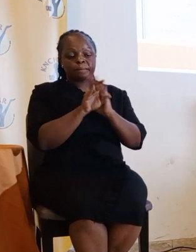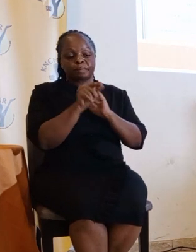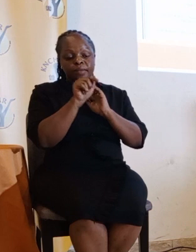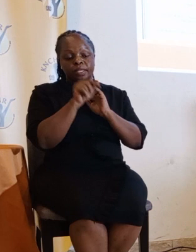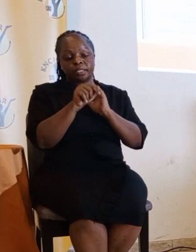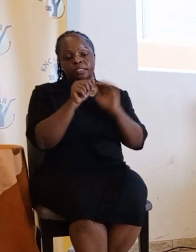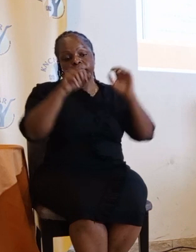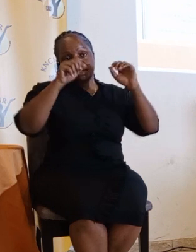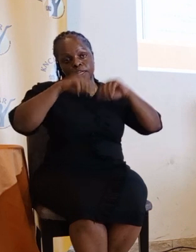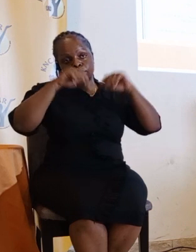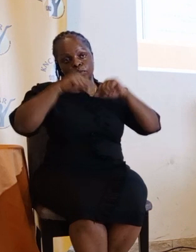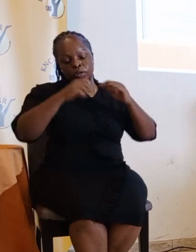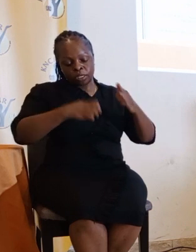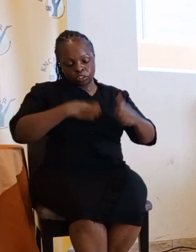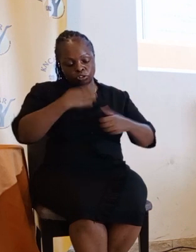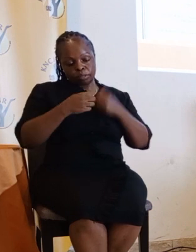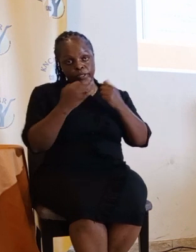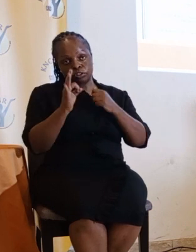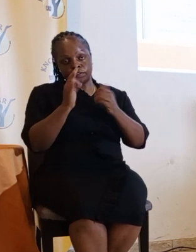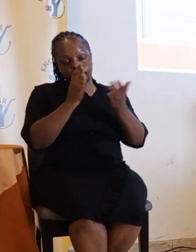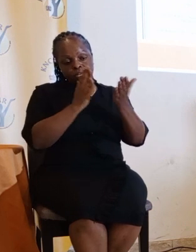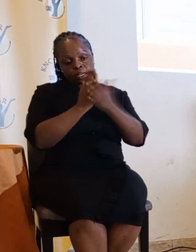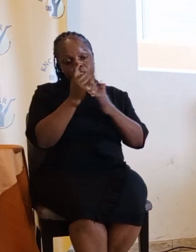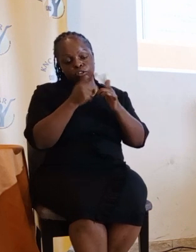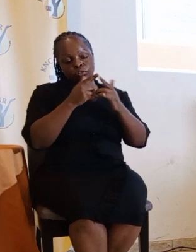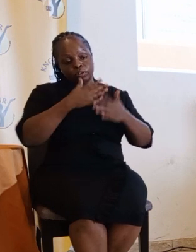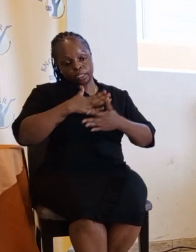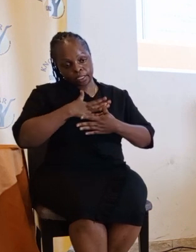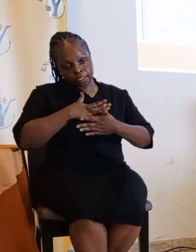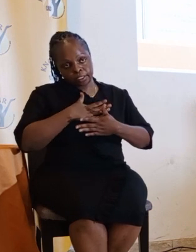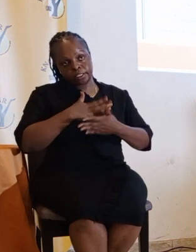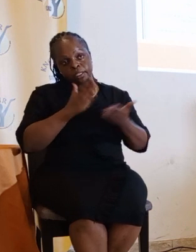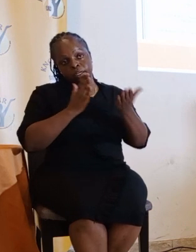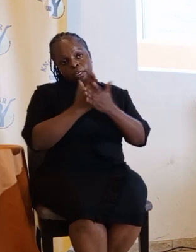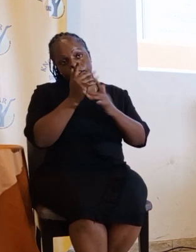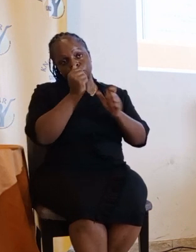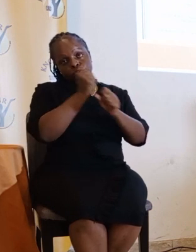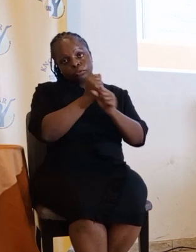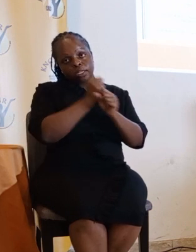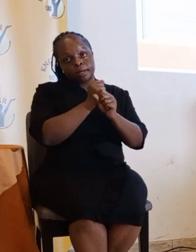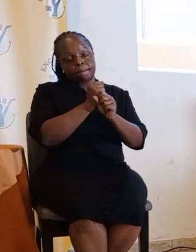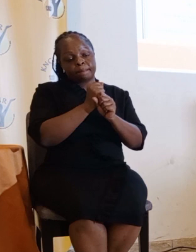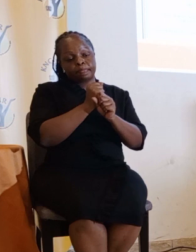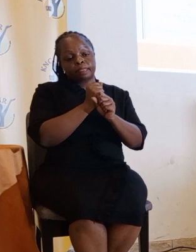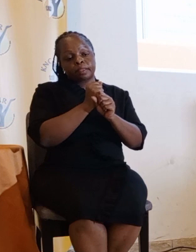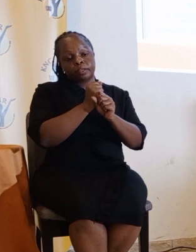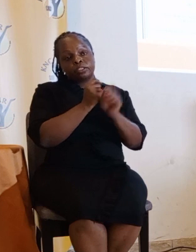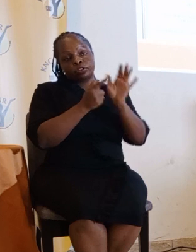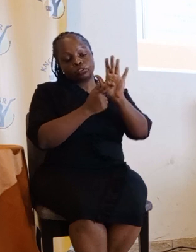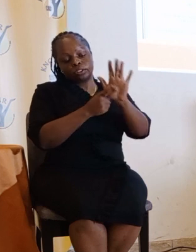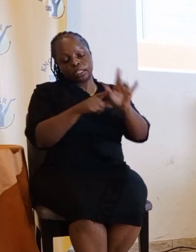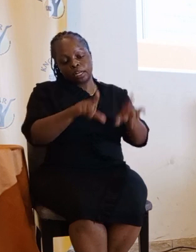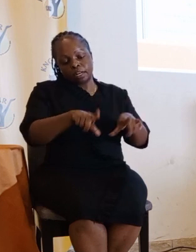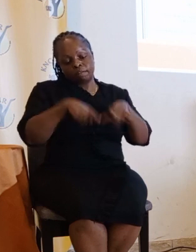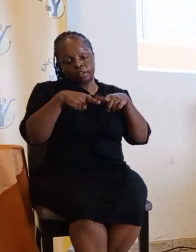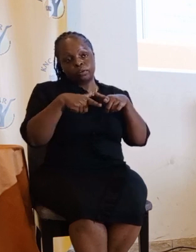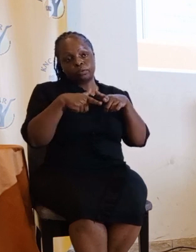will enable the enjoyment of the right to dignity, the right to work, hence livelihood, and